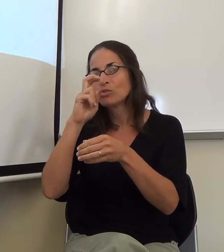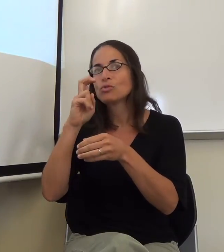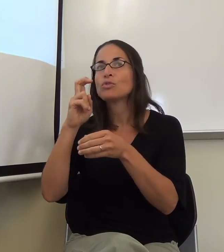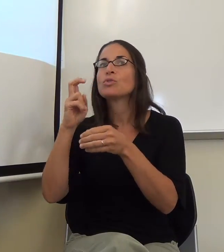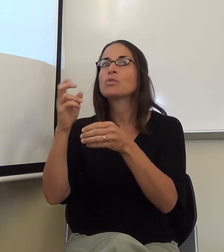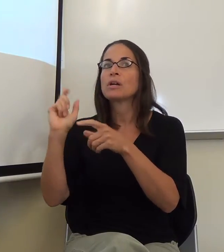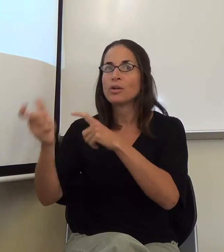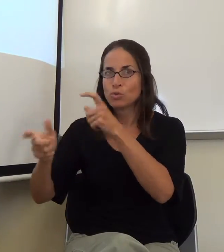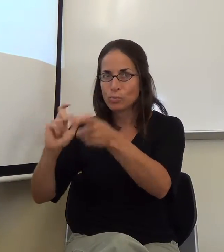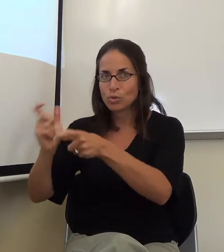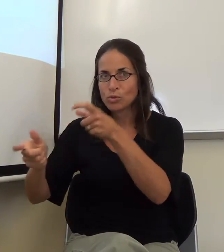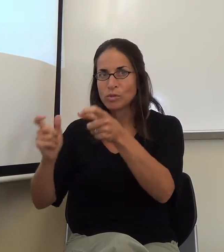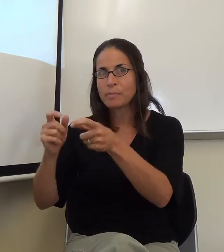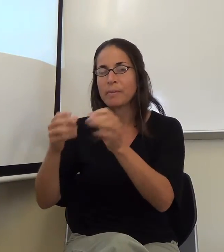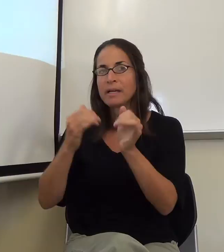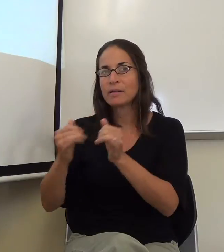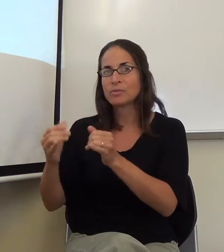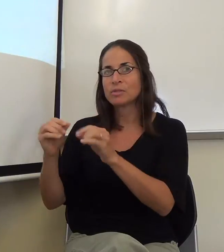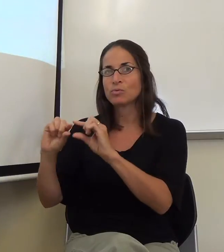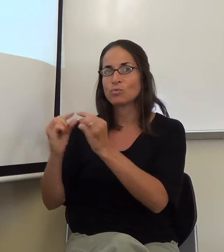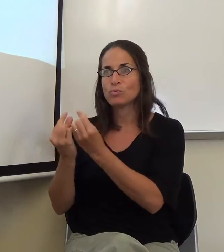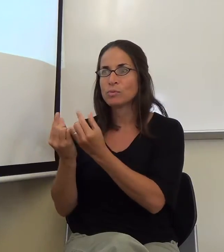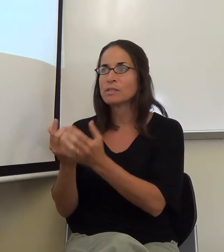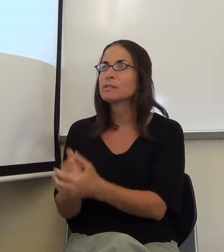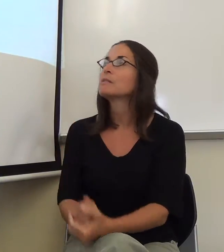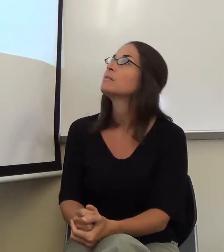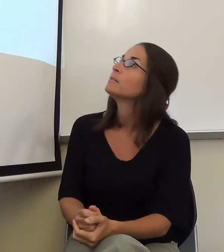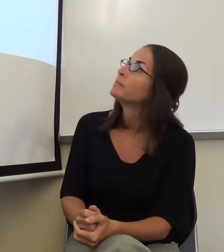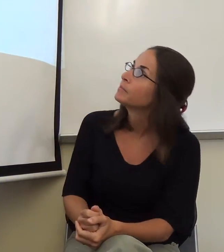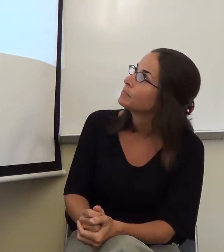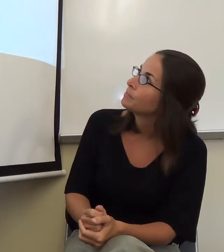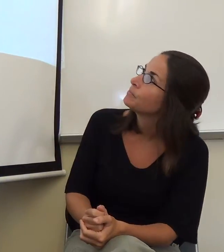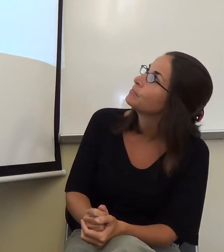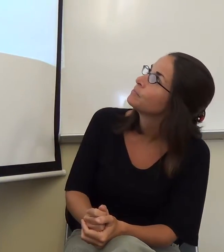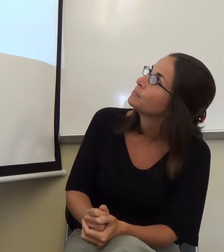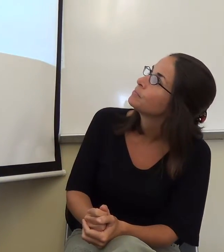by individuals and groups. Now, you read that sentence and,